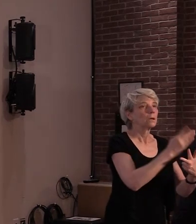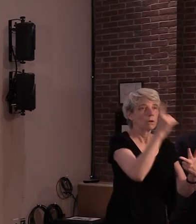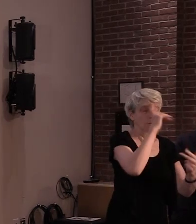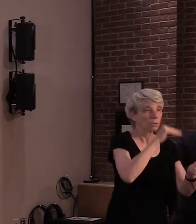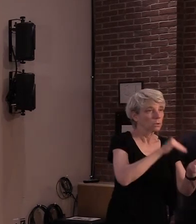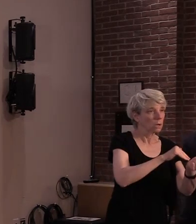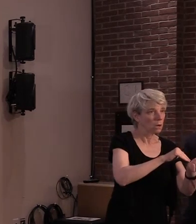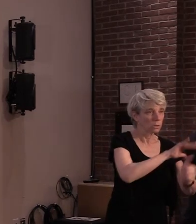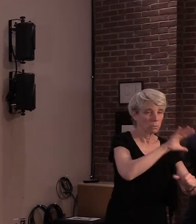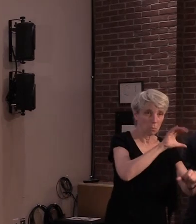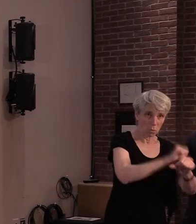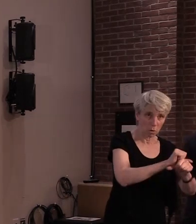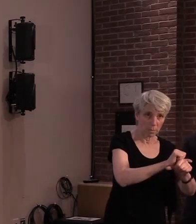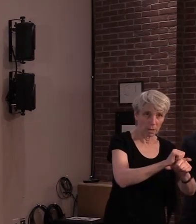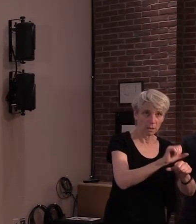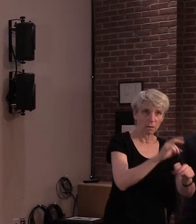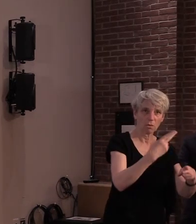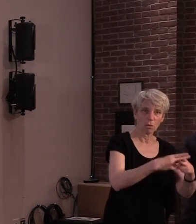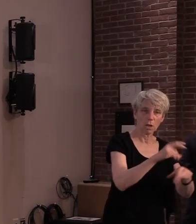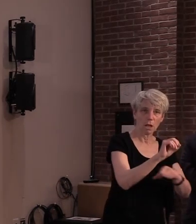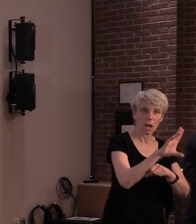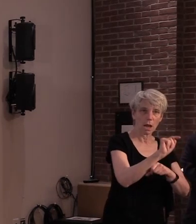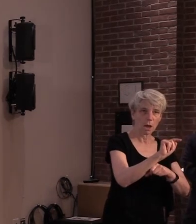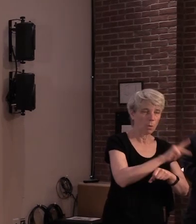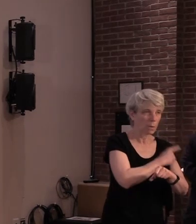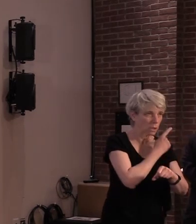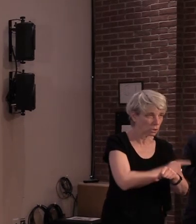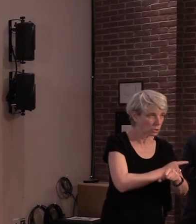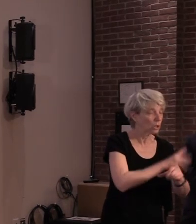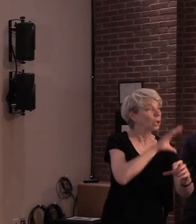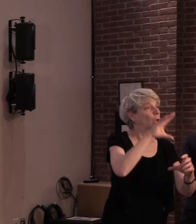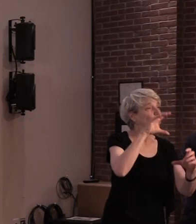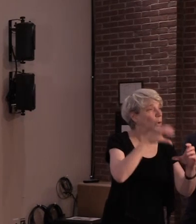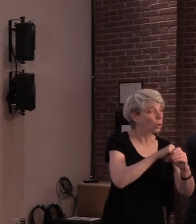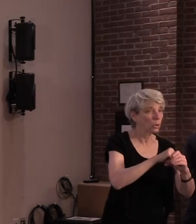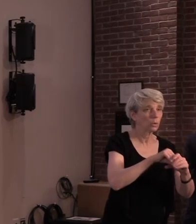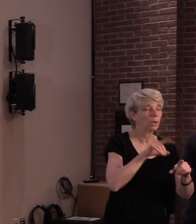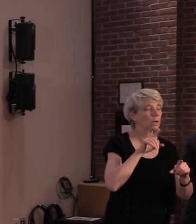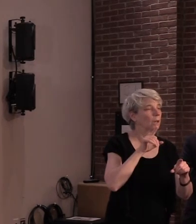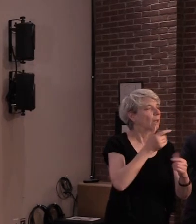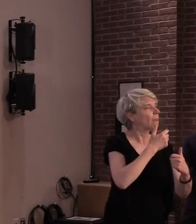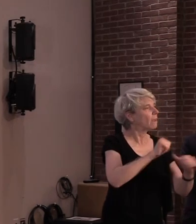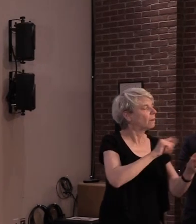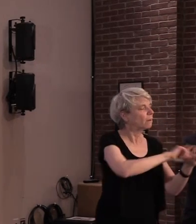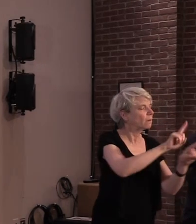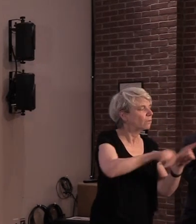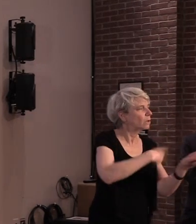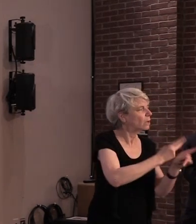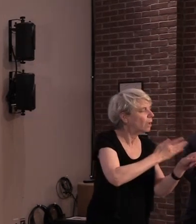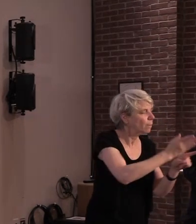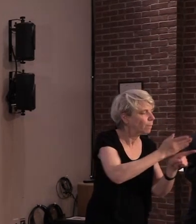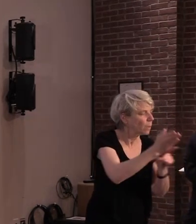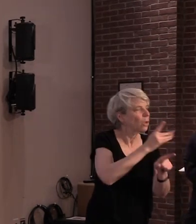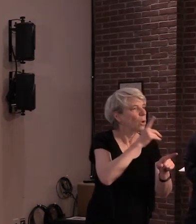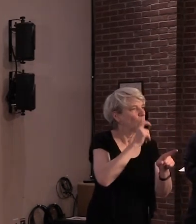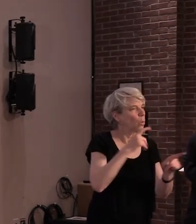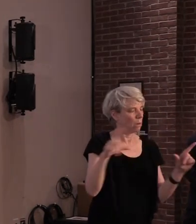services, incorporating professions that are licensed by the Office of Professional Regulation,